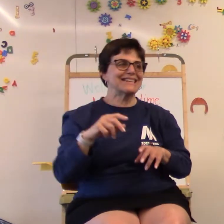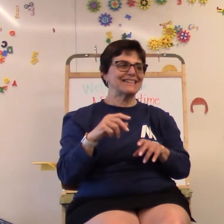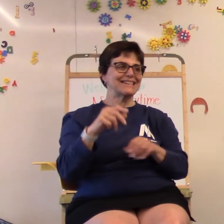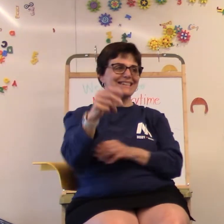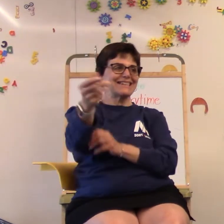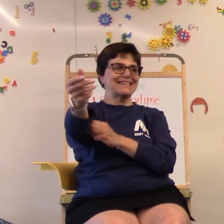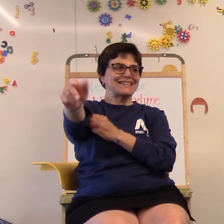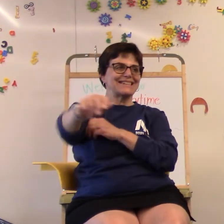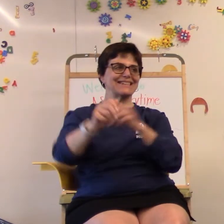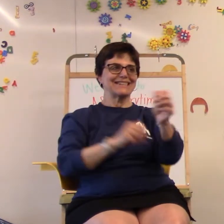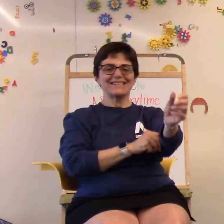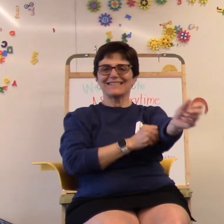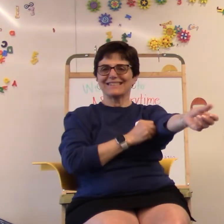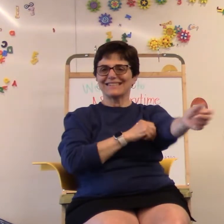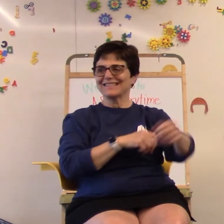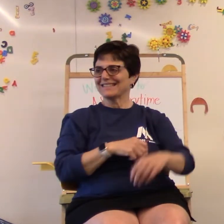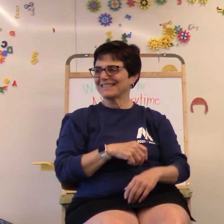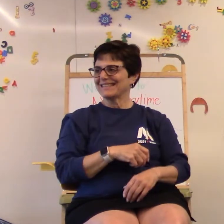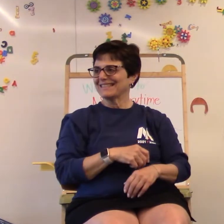Eek!